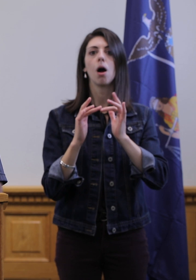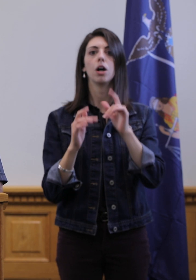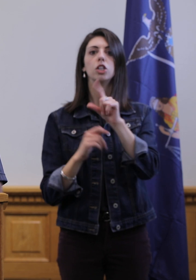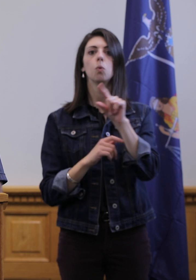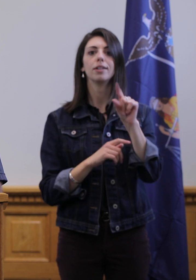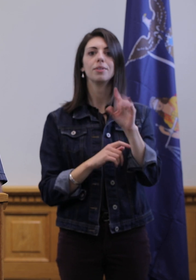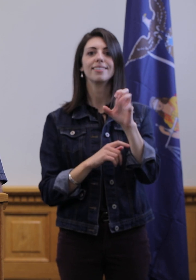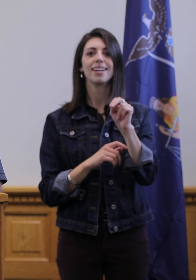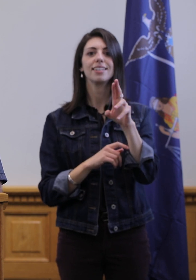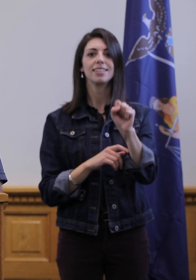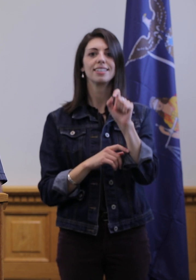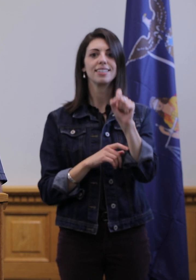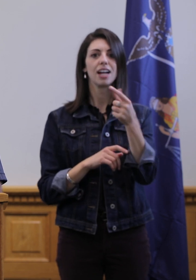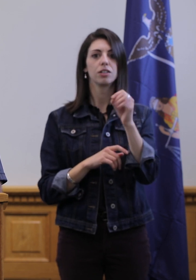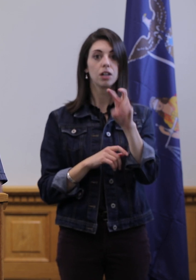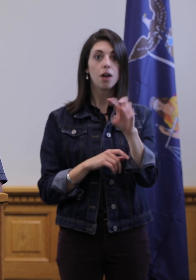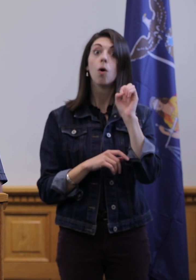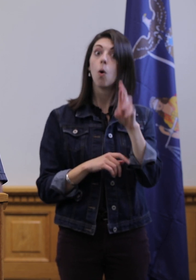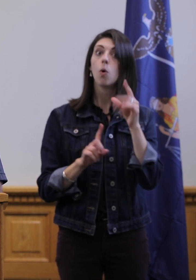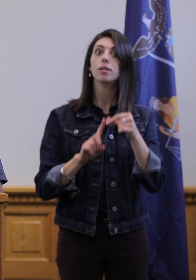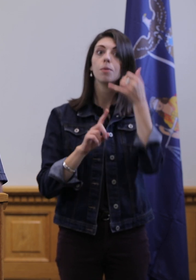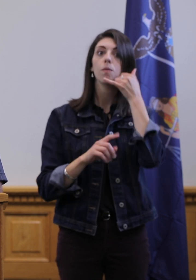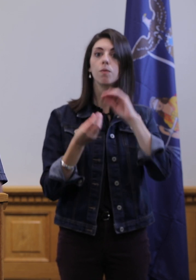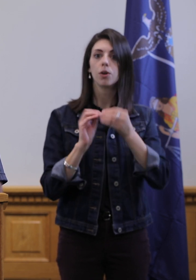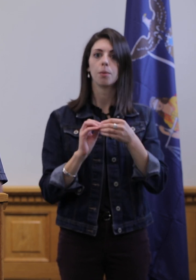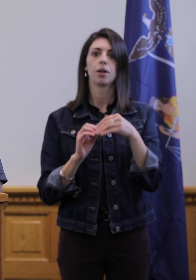2020census.gov, or by calling